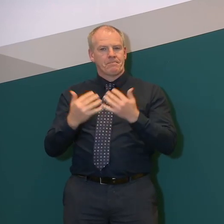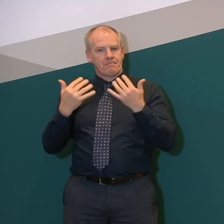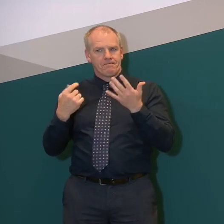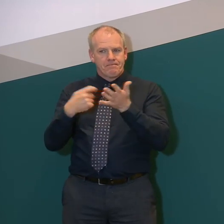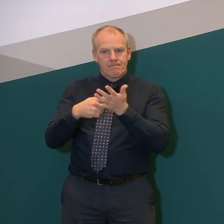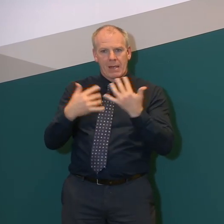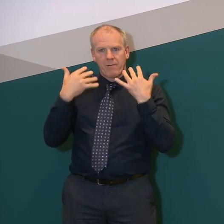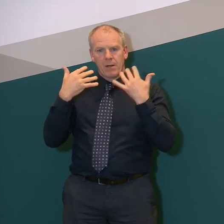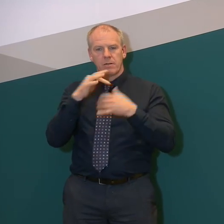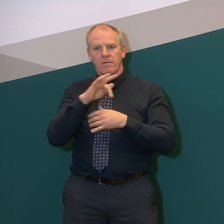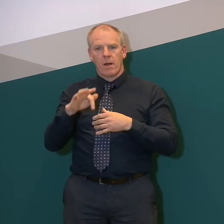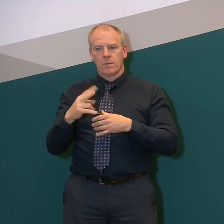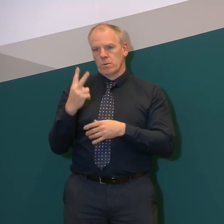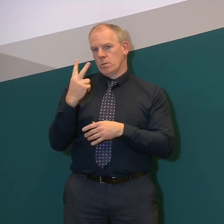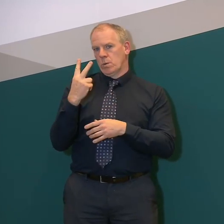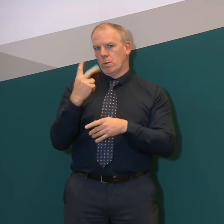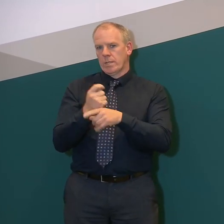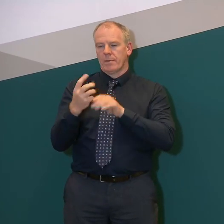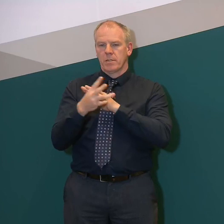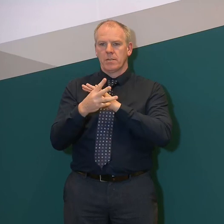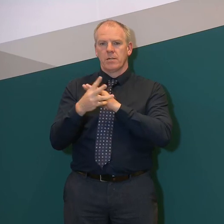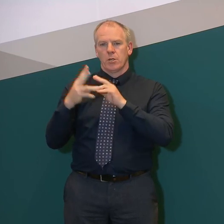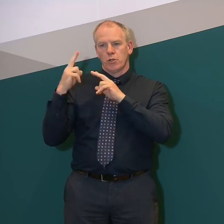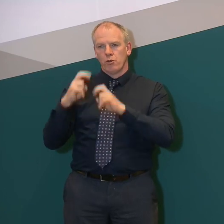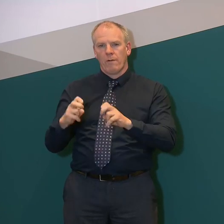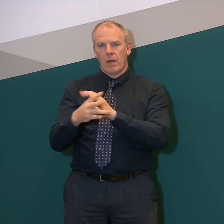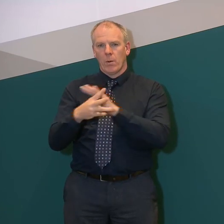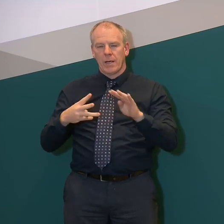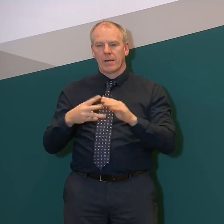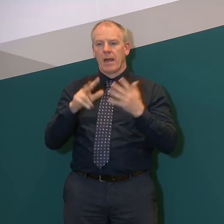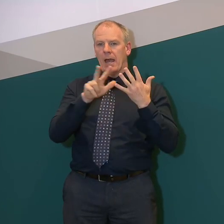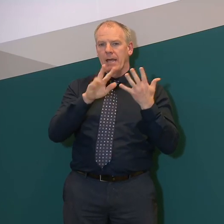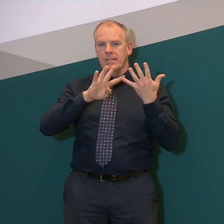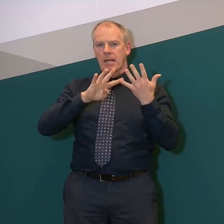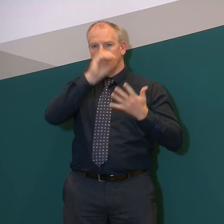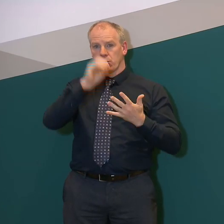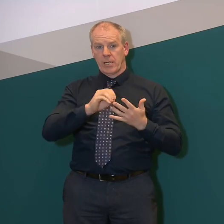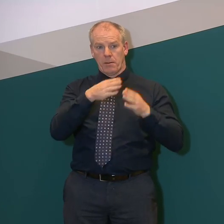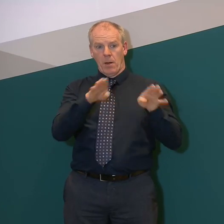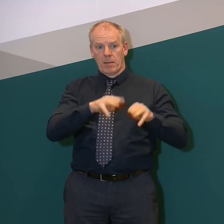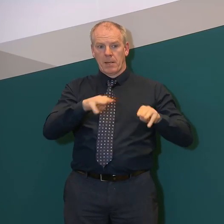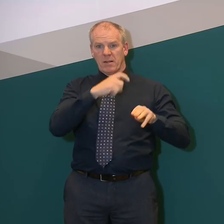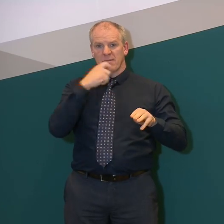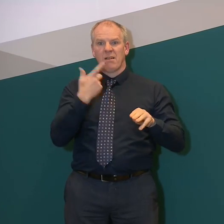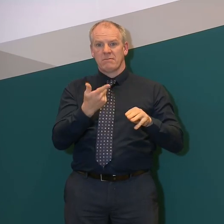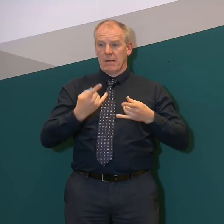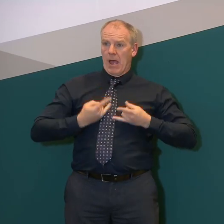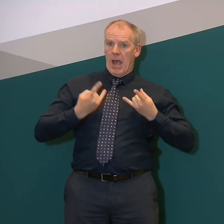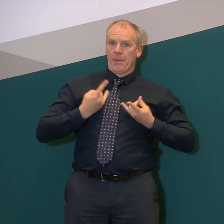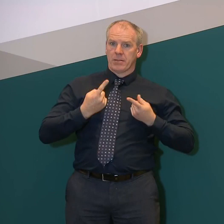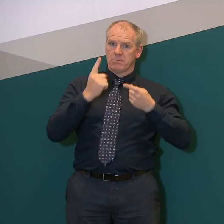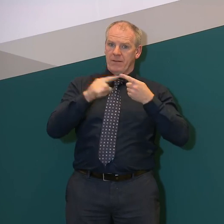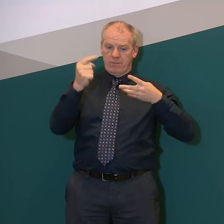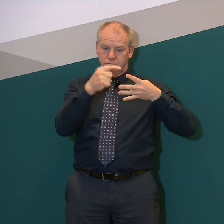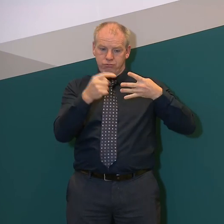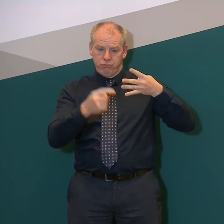information from our twice-weekly Amoroc survey, 89% of the public reporting that they are happy with the various measures that